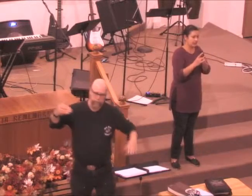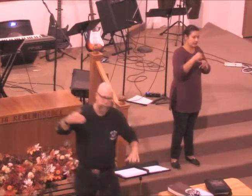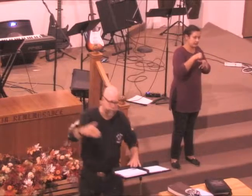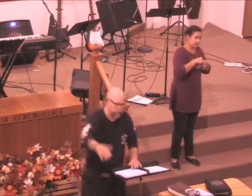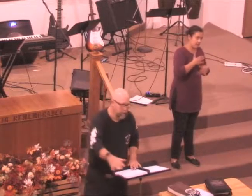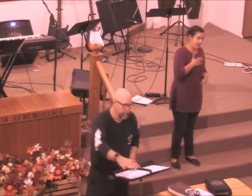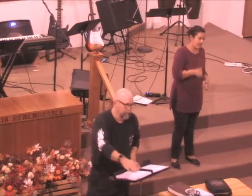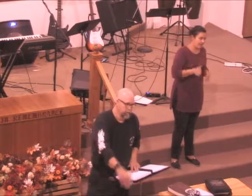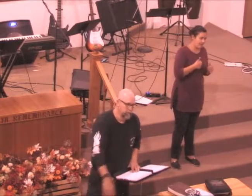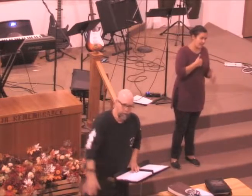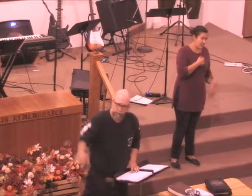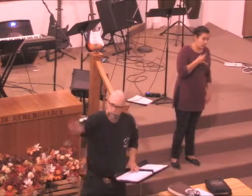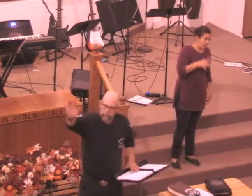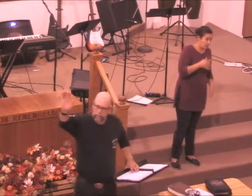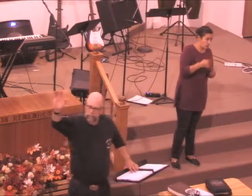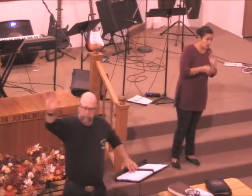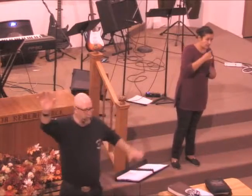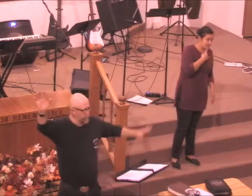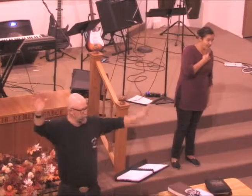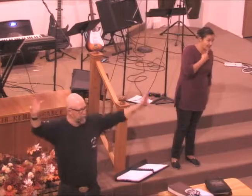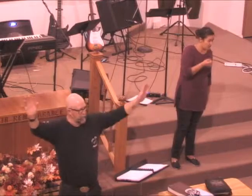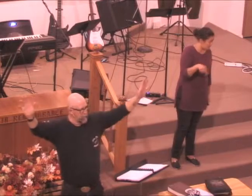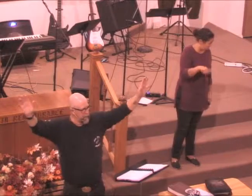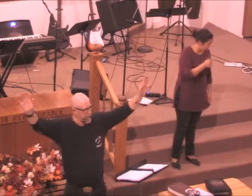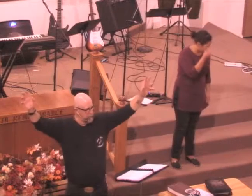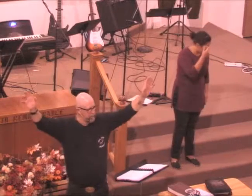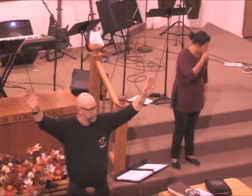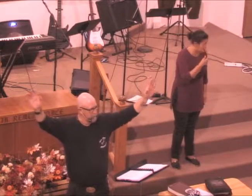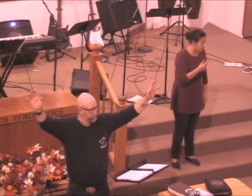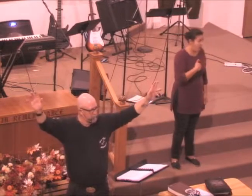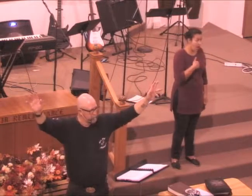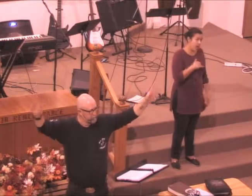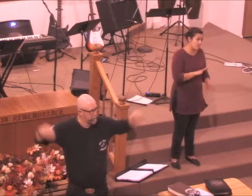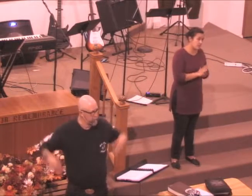what they speak, anybody with me get a little mad?